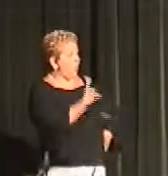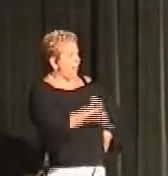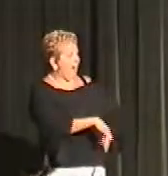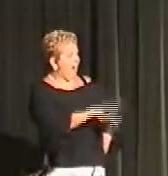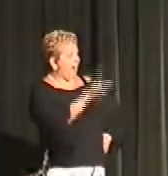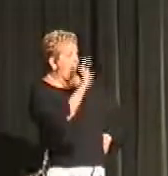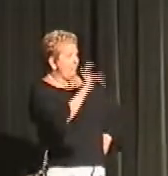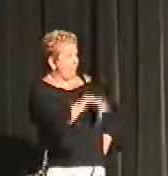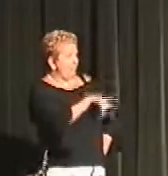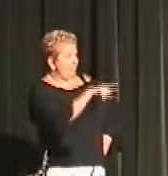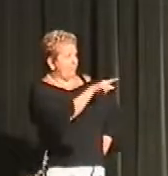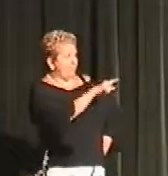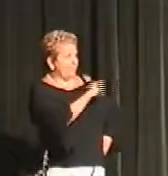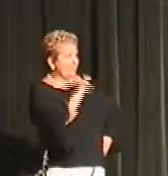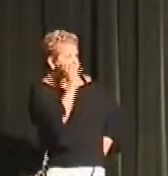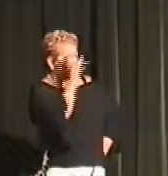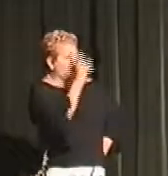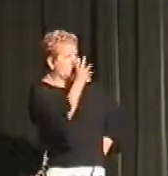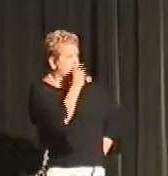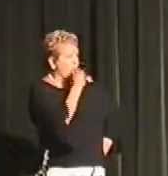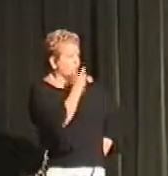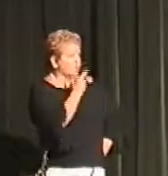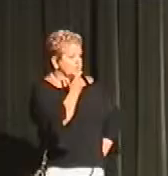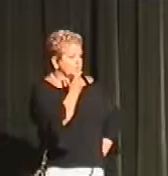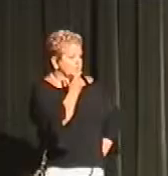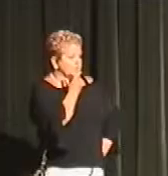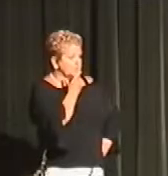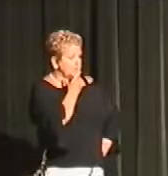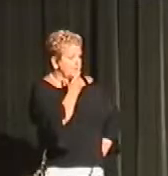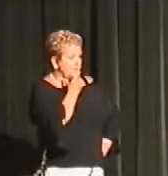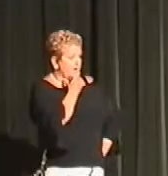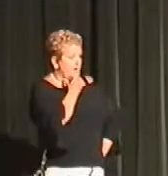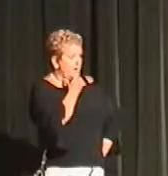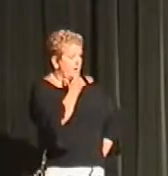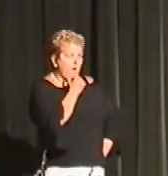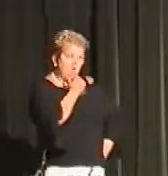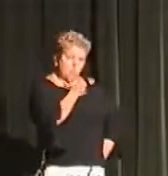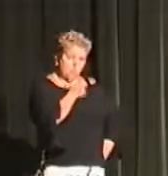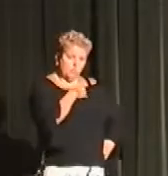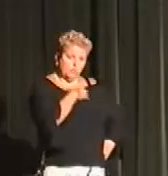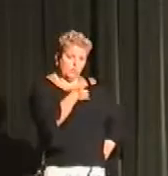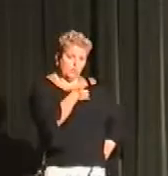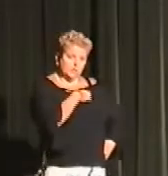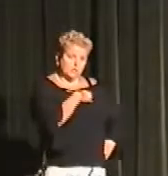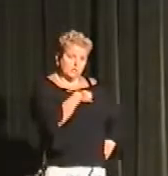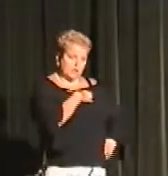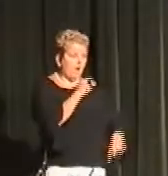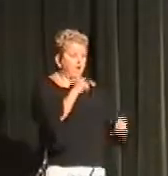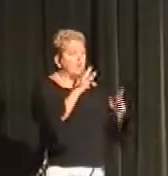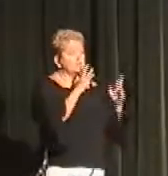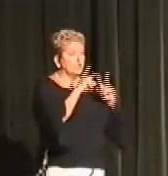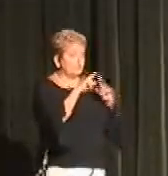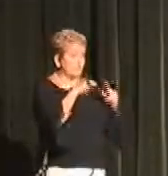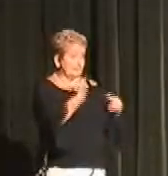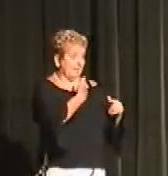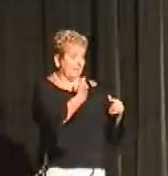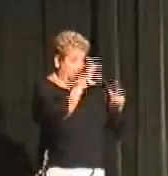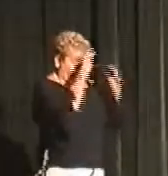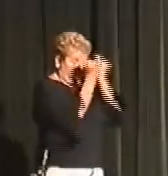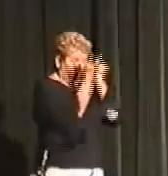that is gorgeous. Don't you wish you were wearing that black dress? And I thought, no, I talked to myself. I don't know if you guys do, but I talked to myself. I thought,